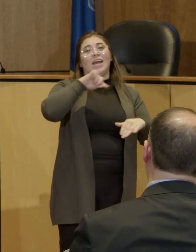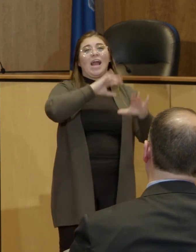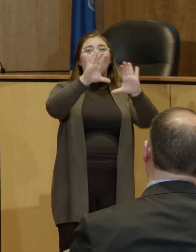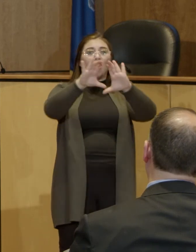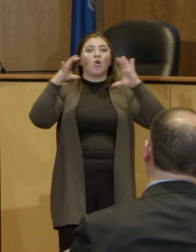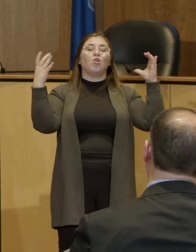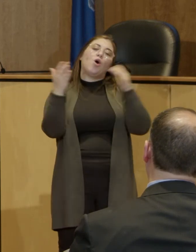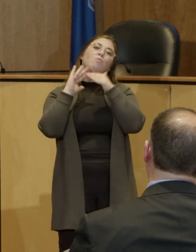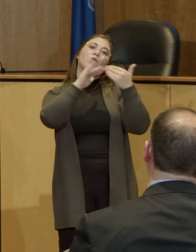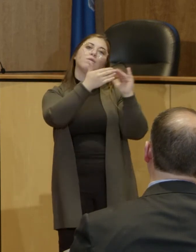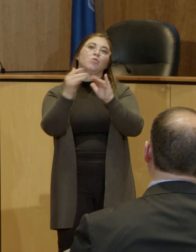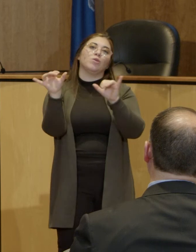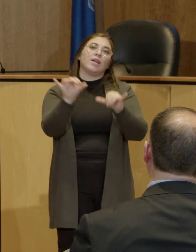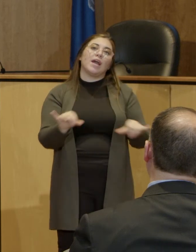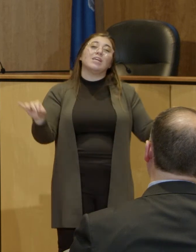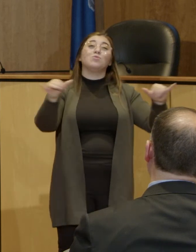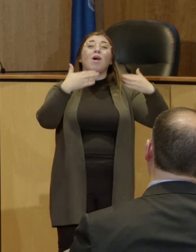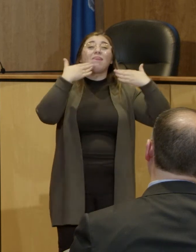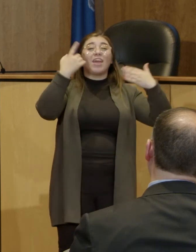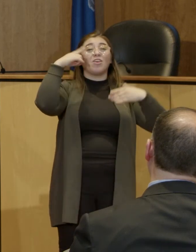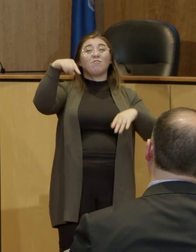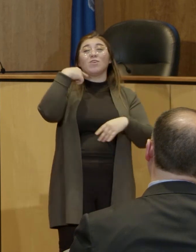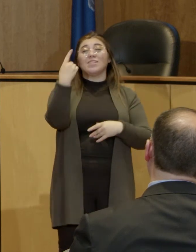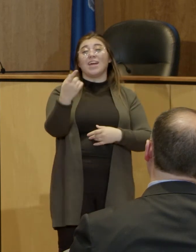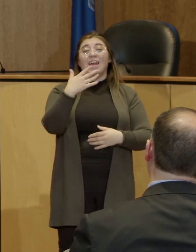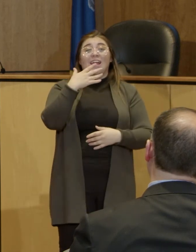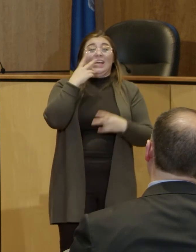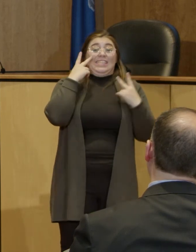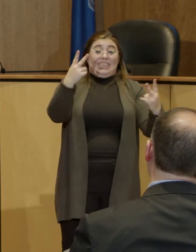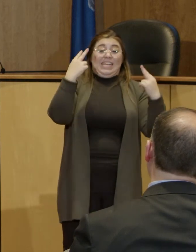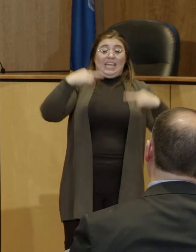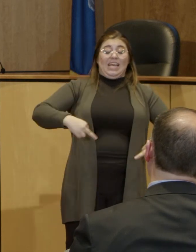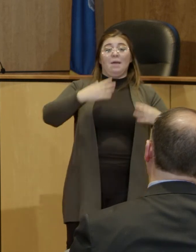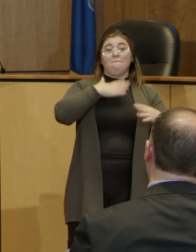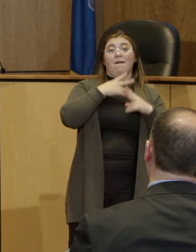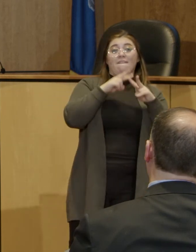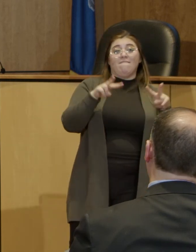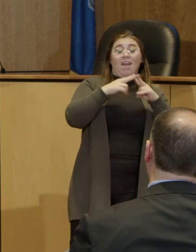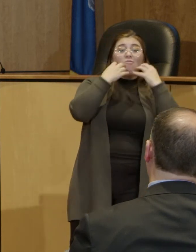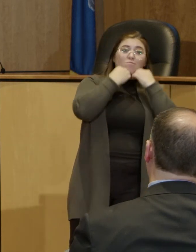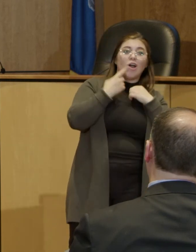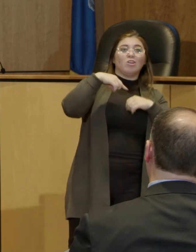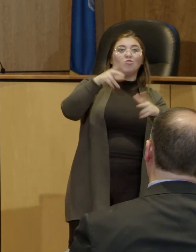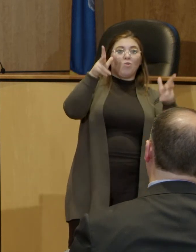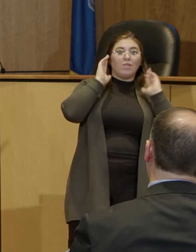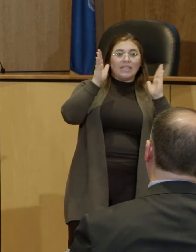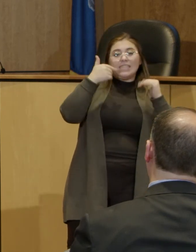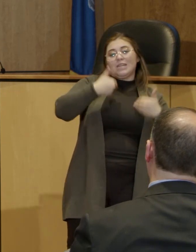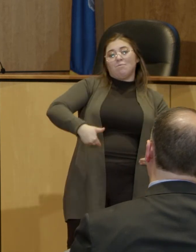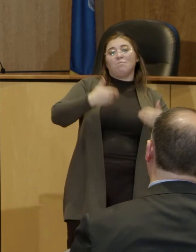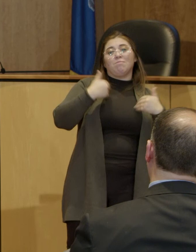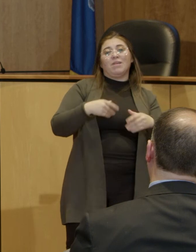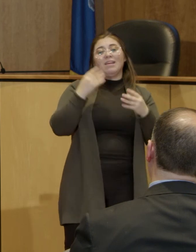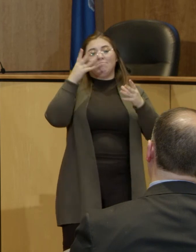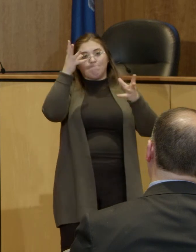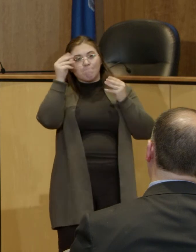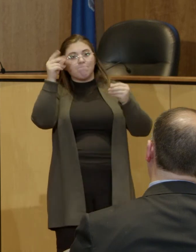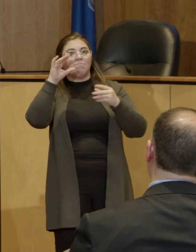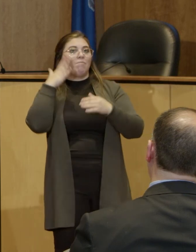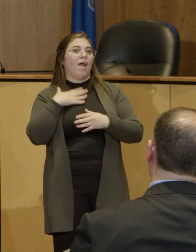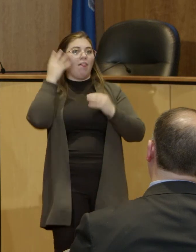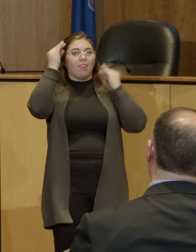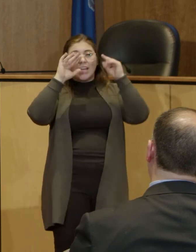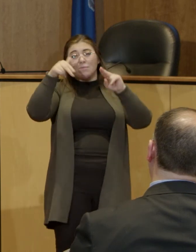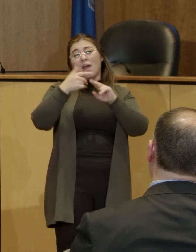community as well. Thank you for seeing my value as you've listened to me share with you just a few of my thoughts on this